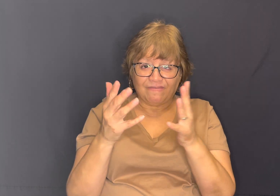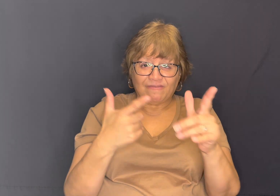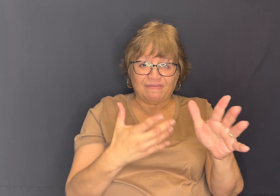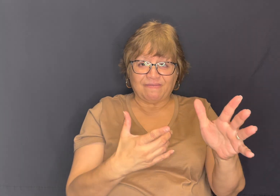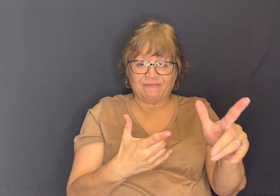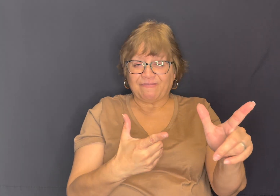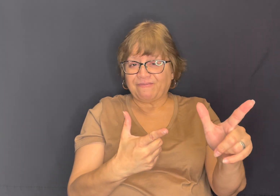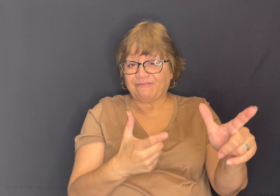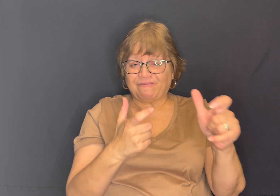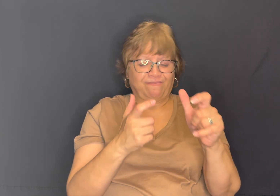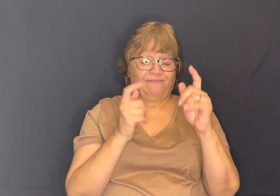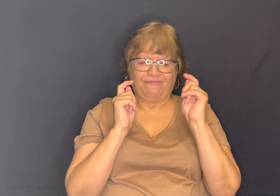Anyone know the word?